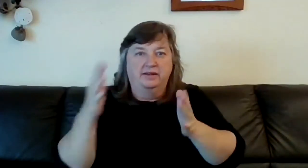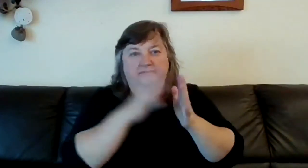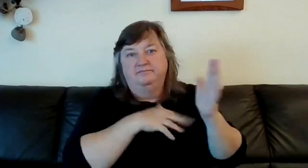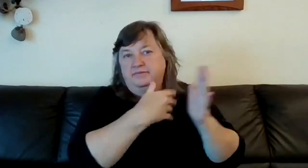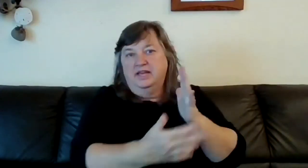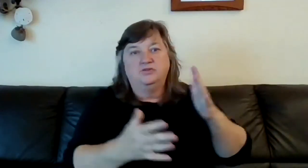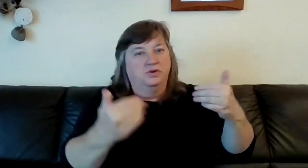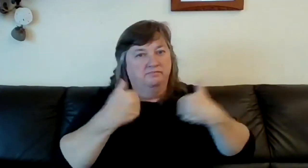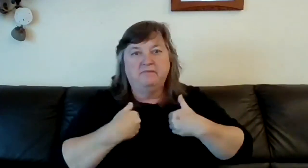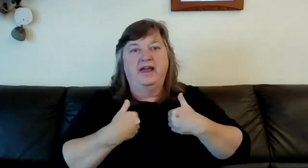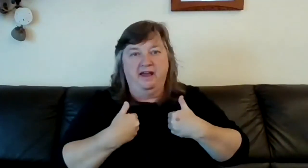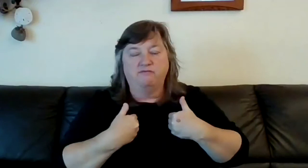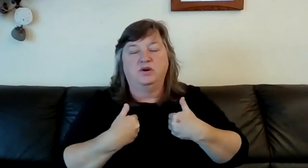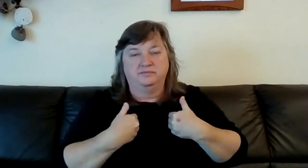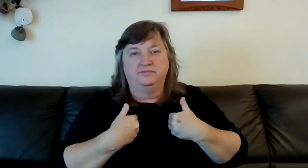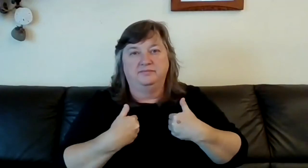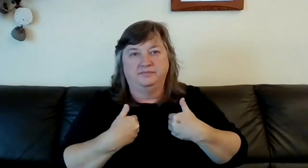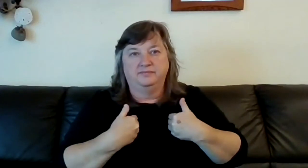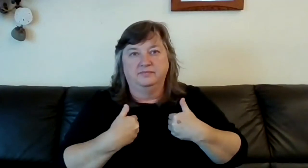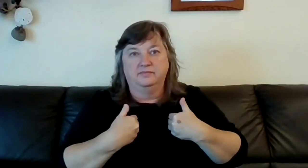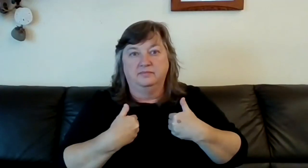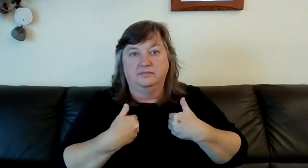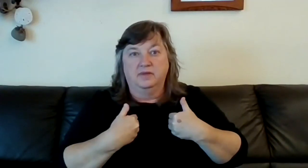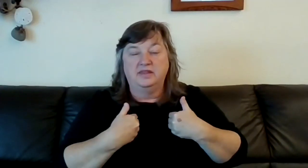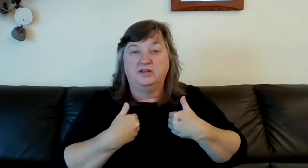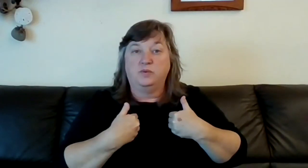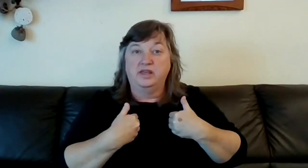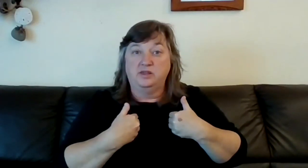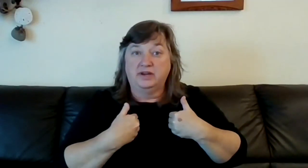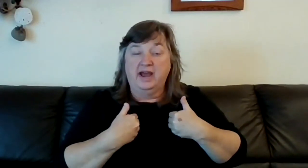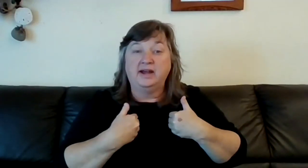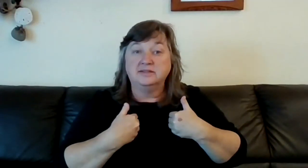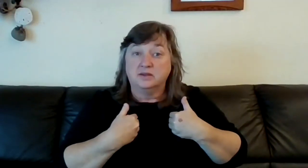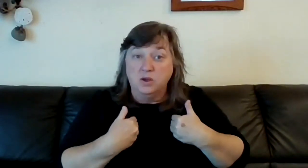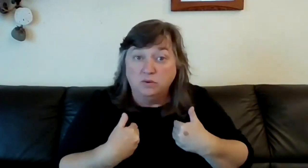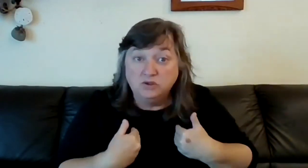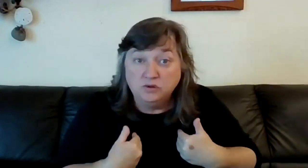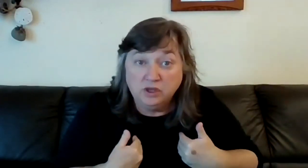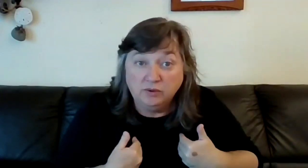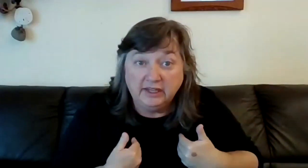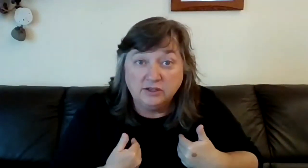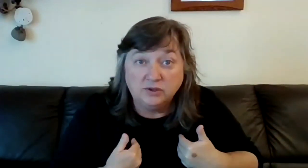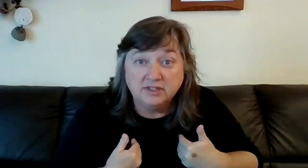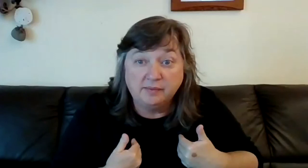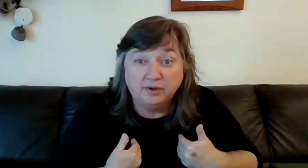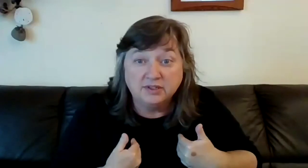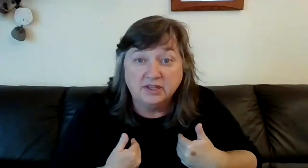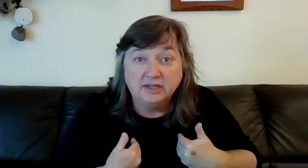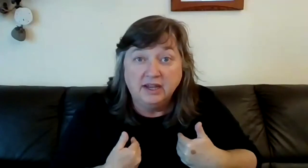Plan, schedule, I have one. And then the way you would ask, you would lean towards that person